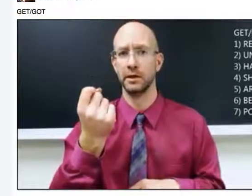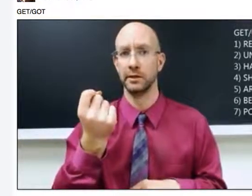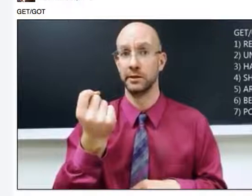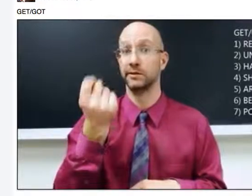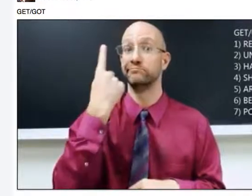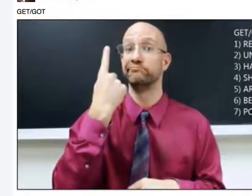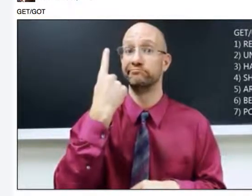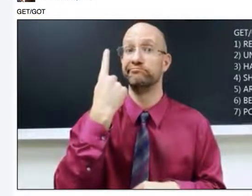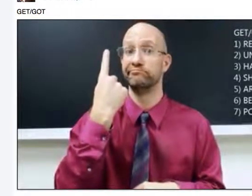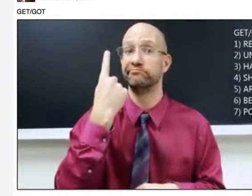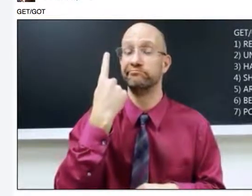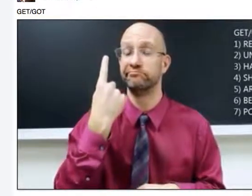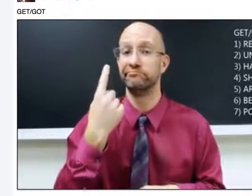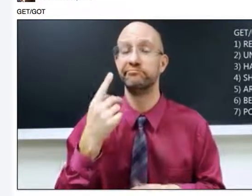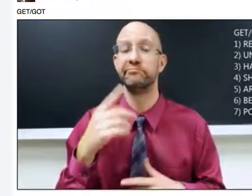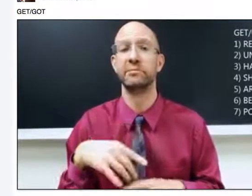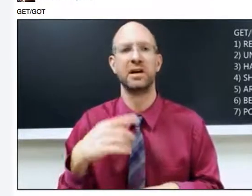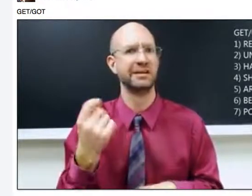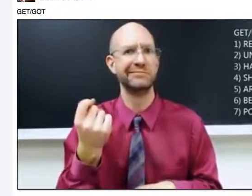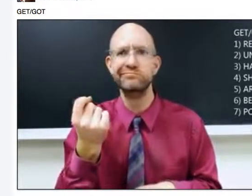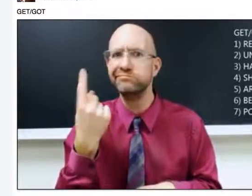2, understand.